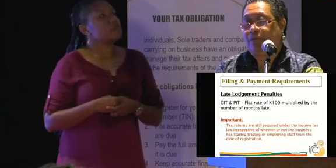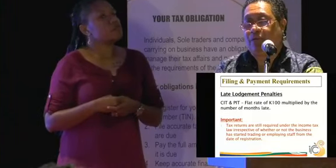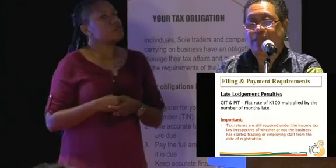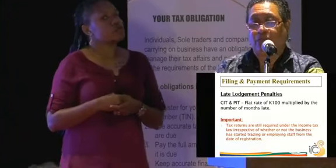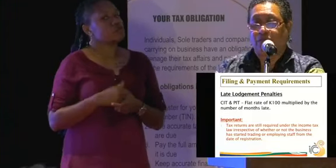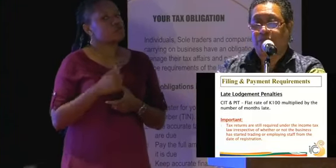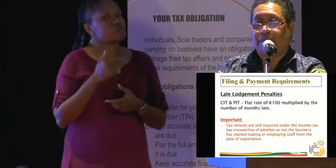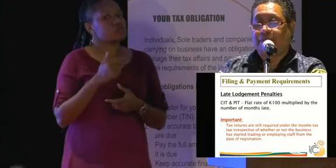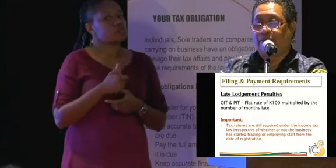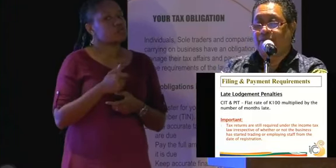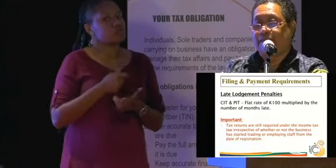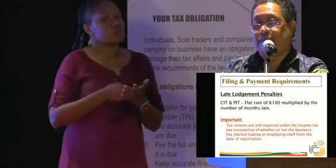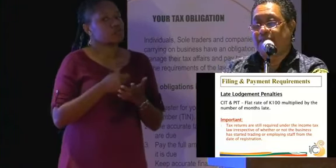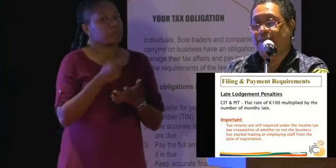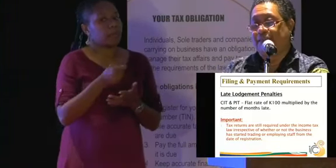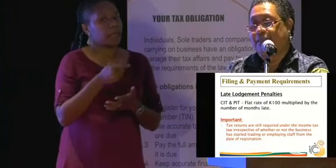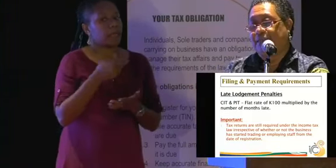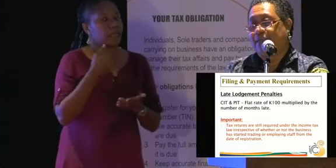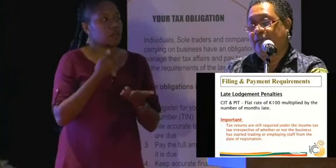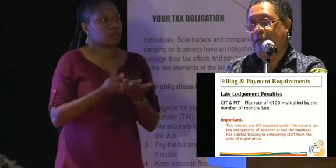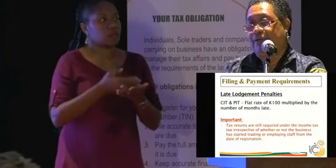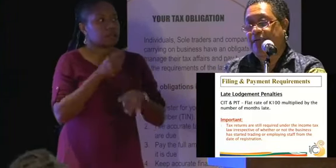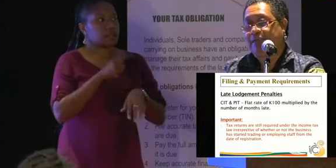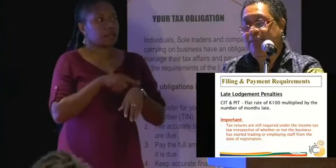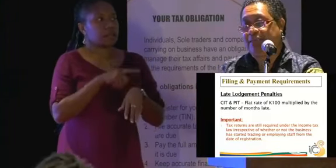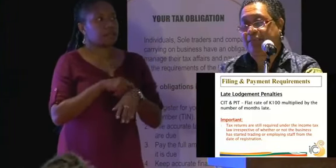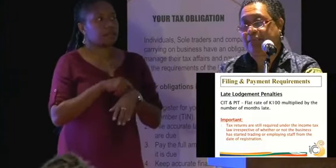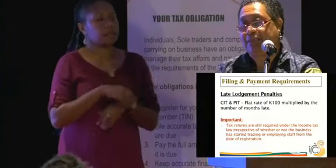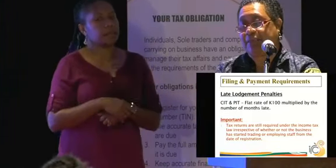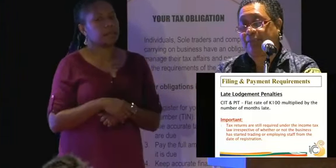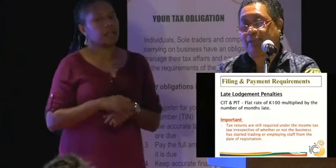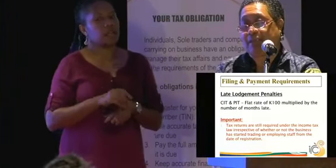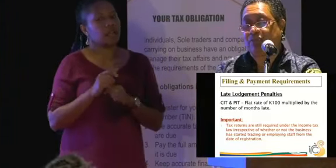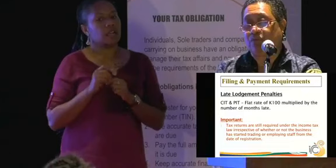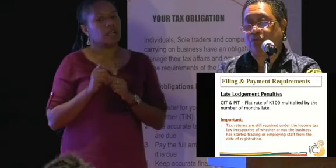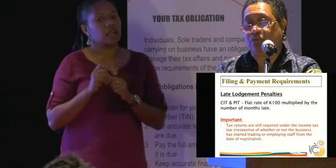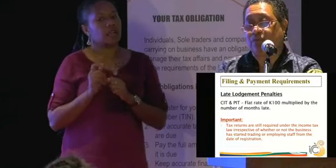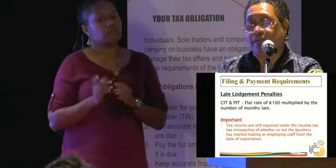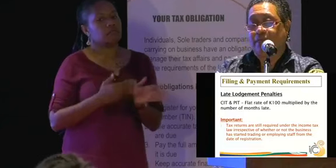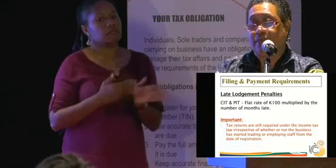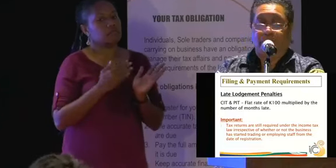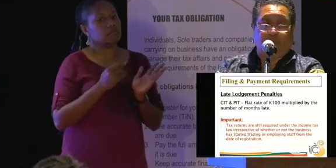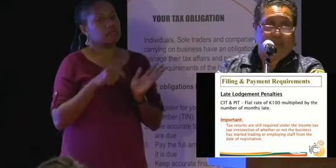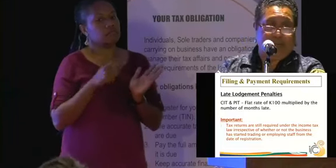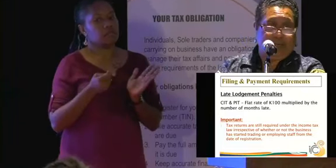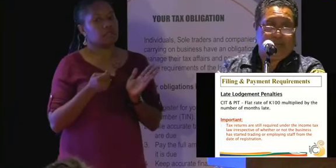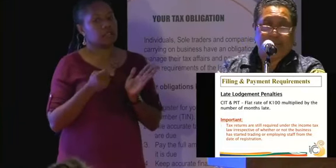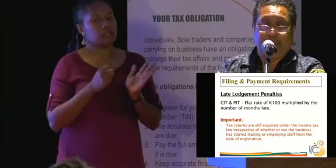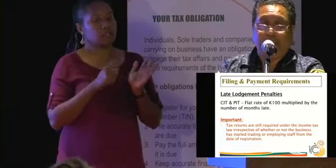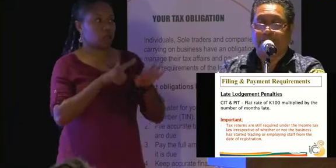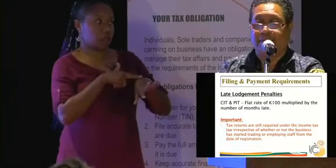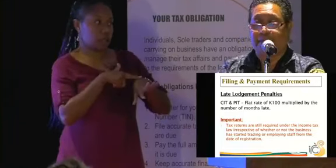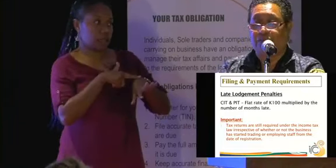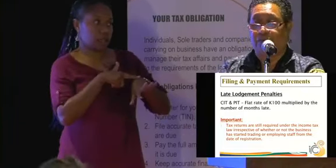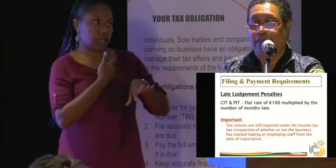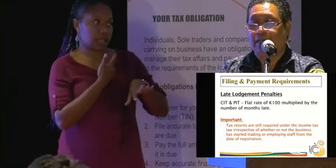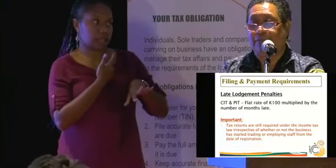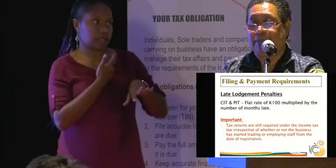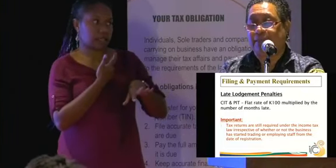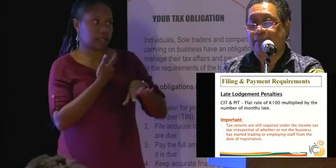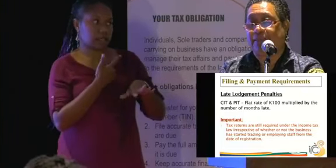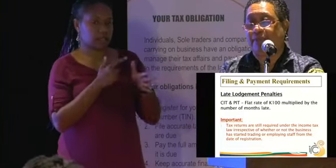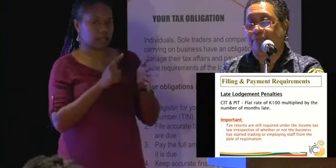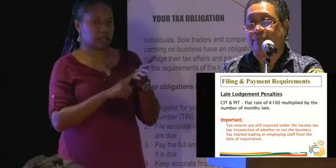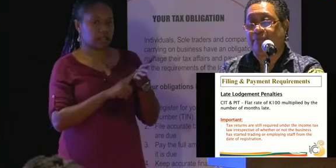For late lodgement penalties, currently this applies to corporate income tax and personal